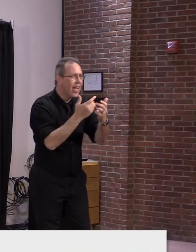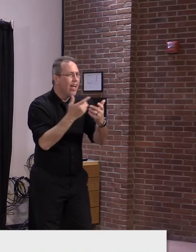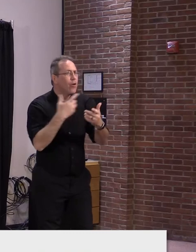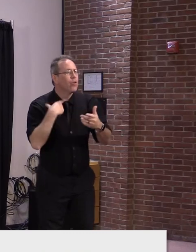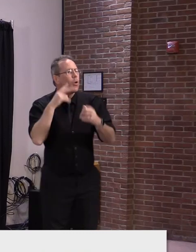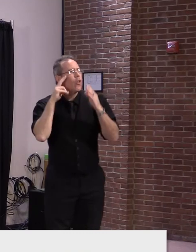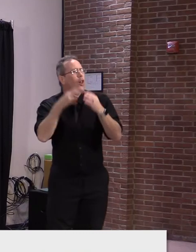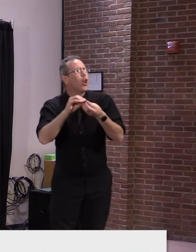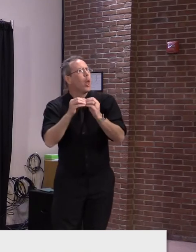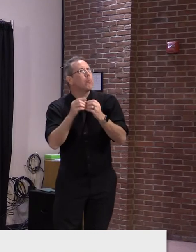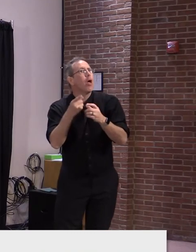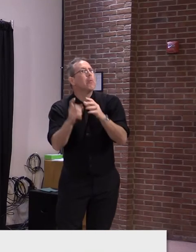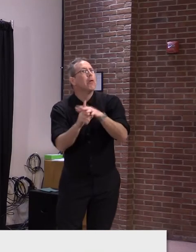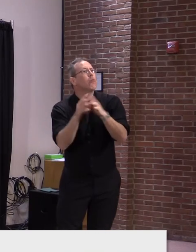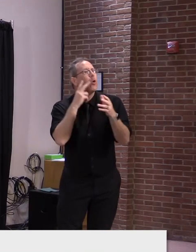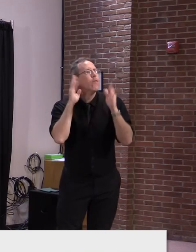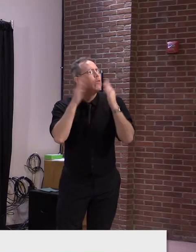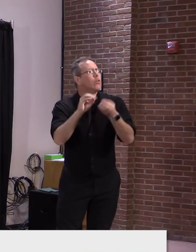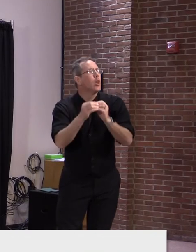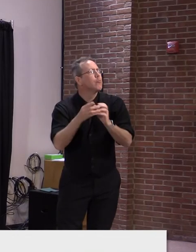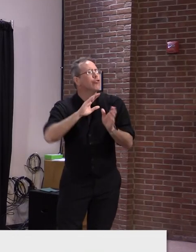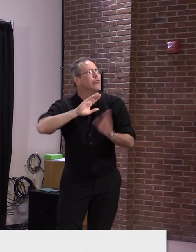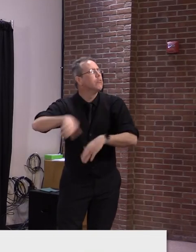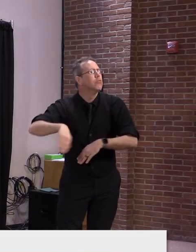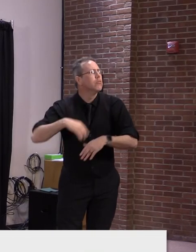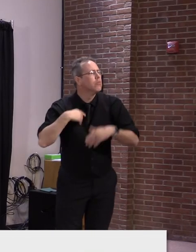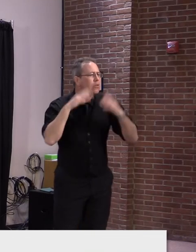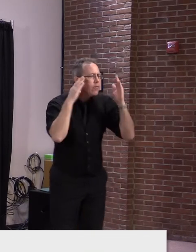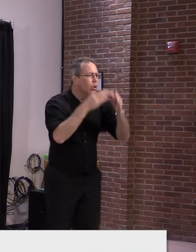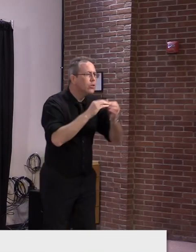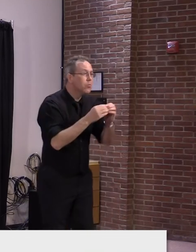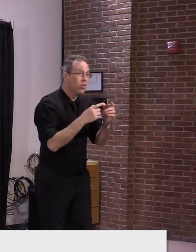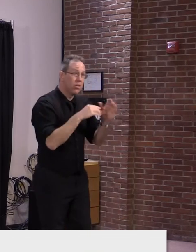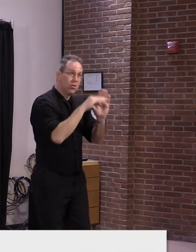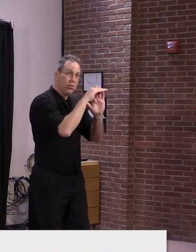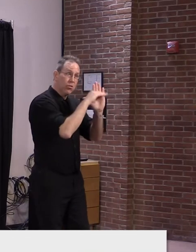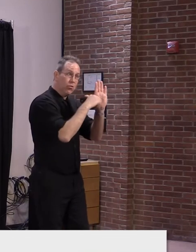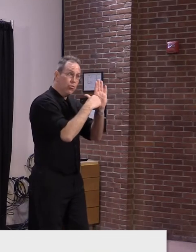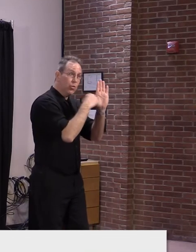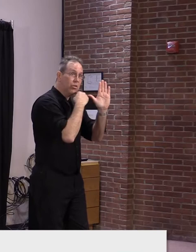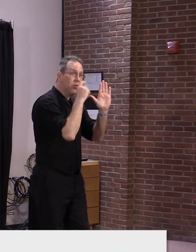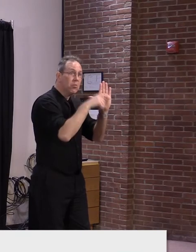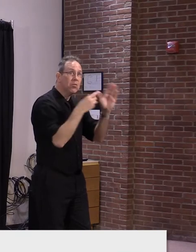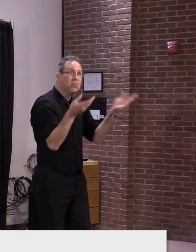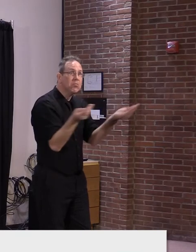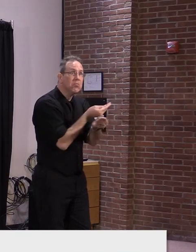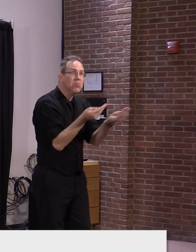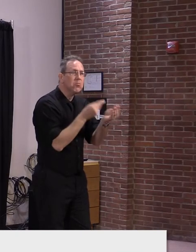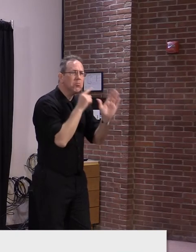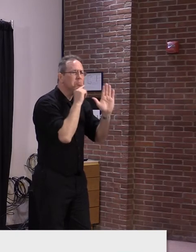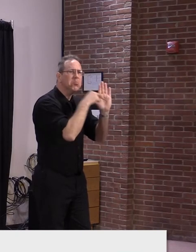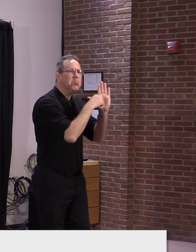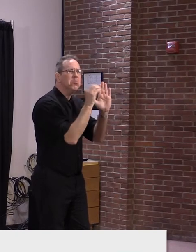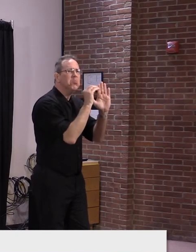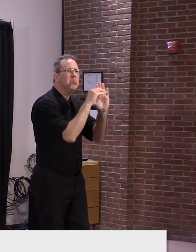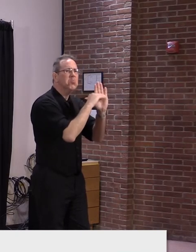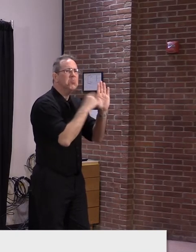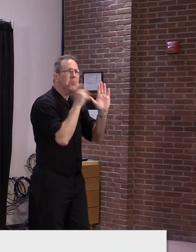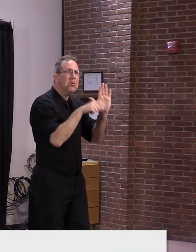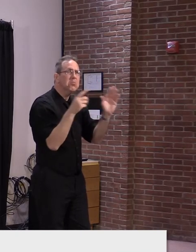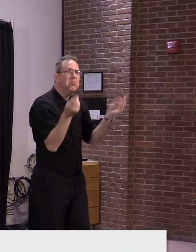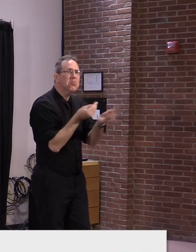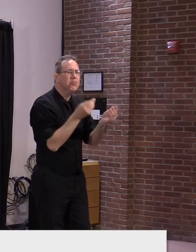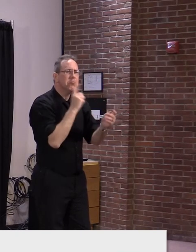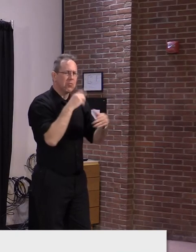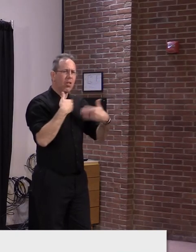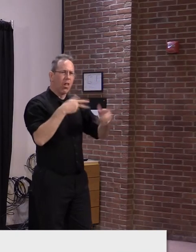But there is nothing that prohibits the school from certainly communicating